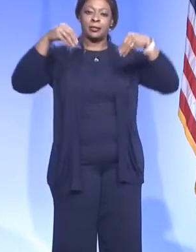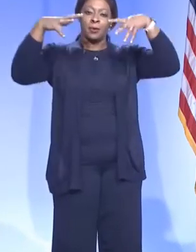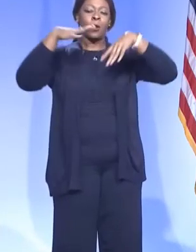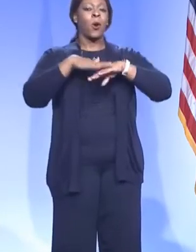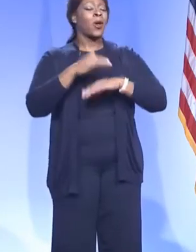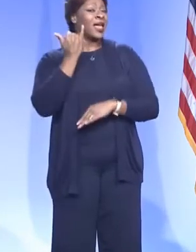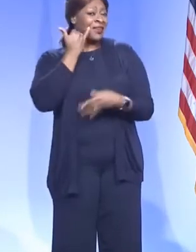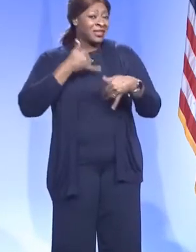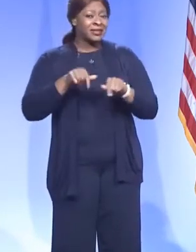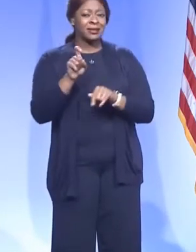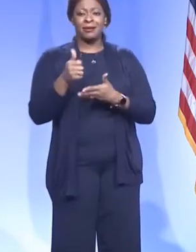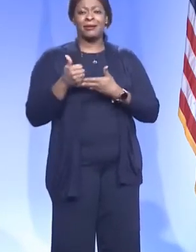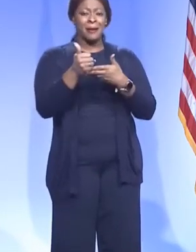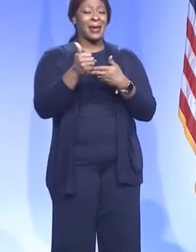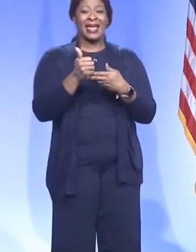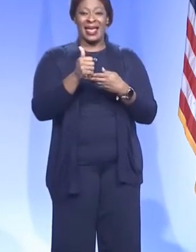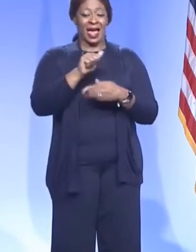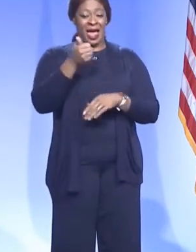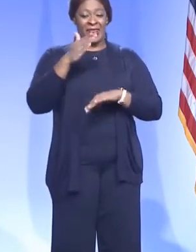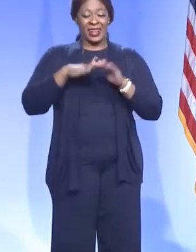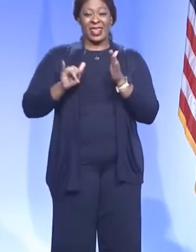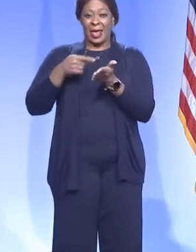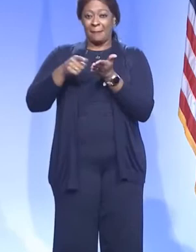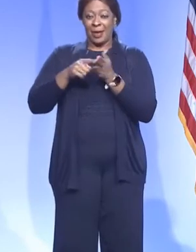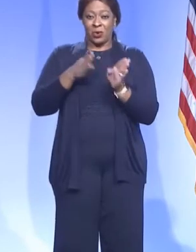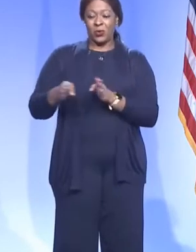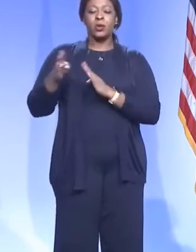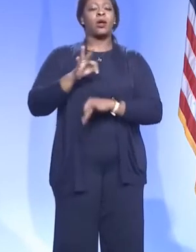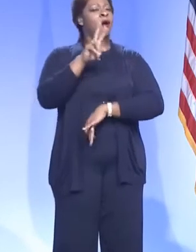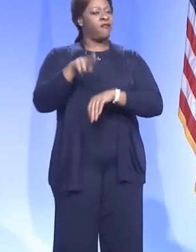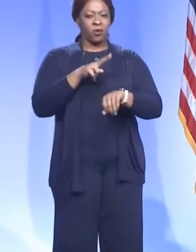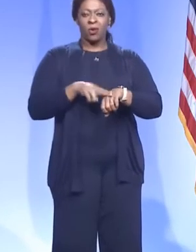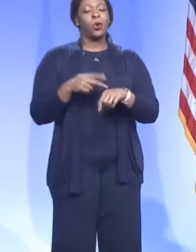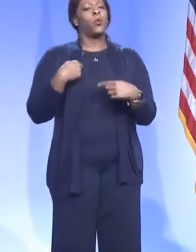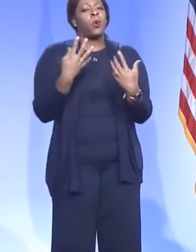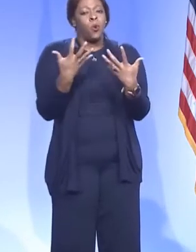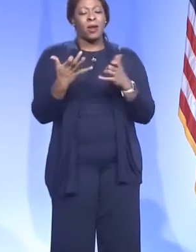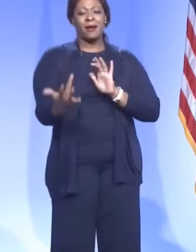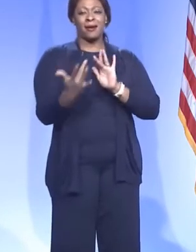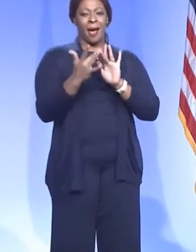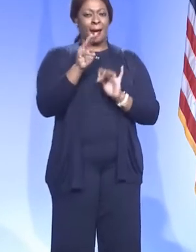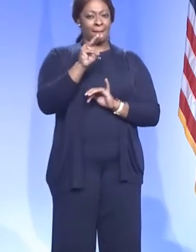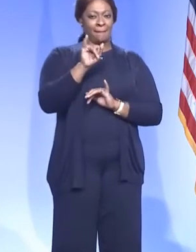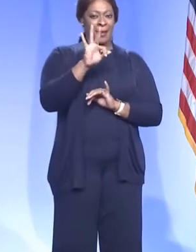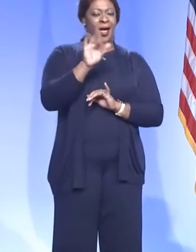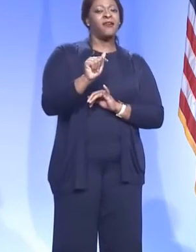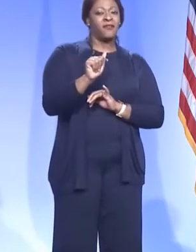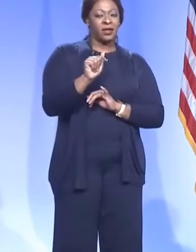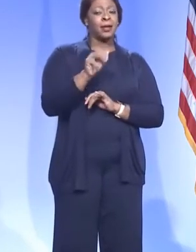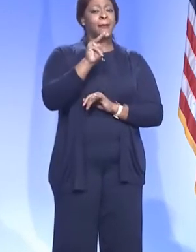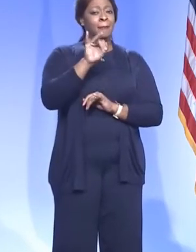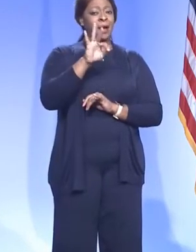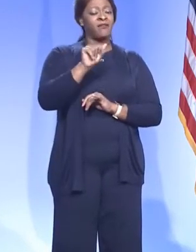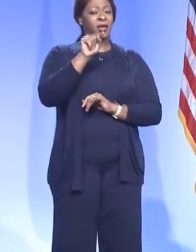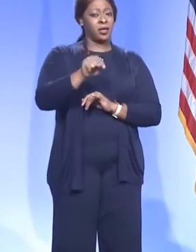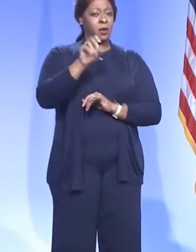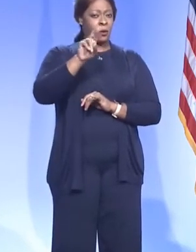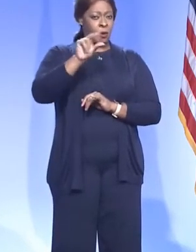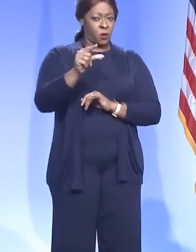544-6549 to make these arrangements. You can arrange to pay a portion of your bill. You can arrange to